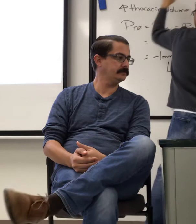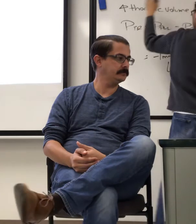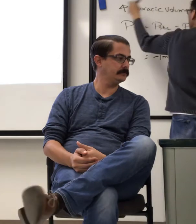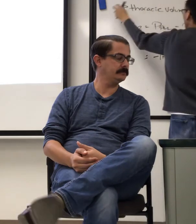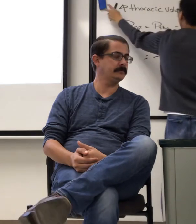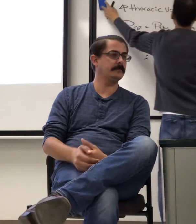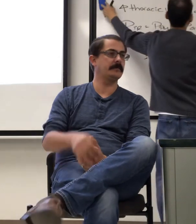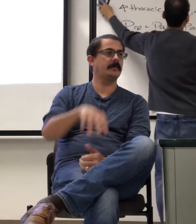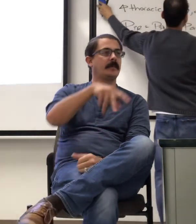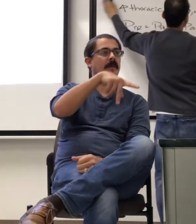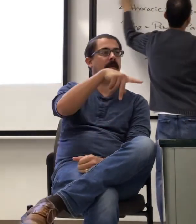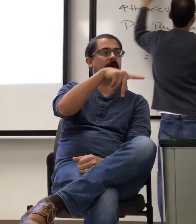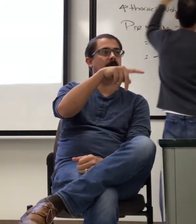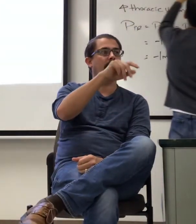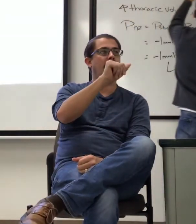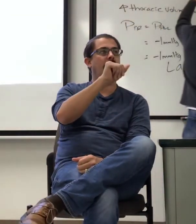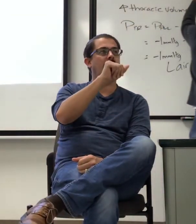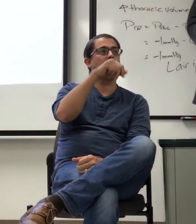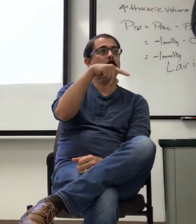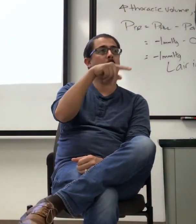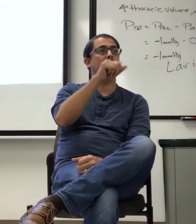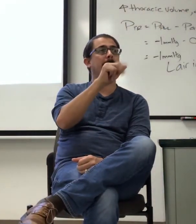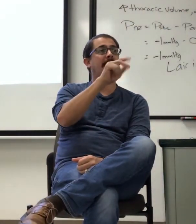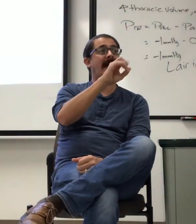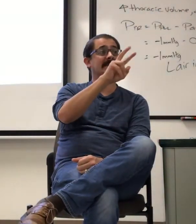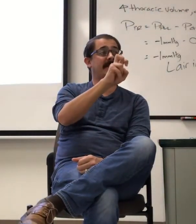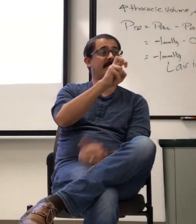Passive means no muscle recruitment.